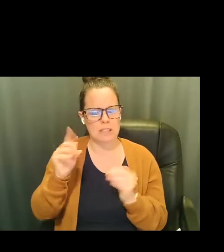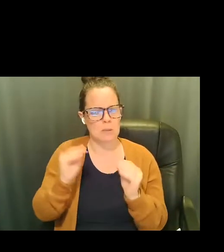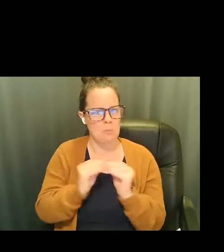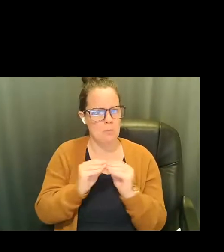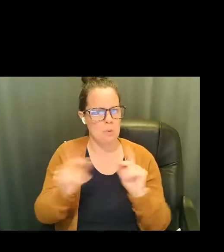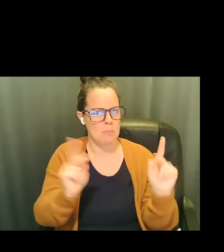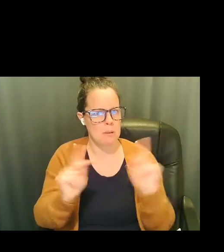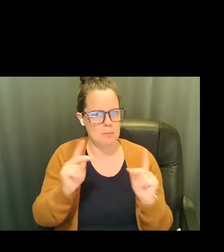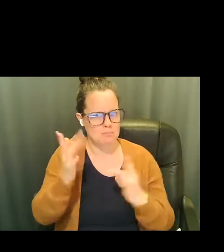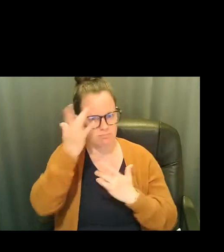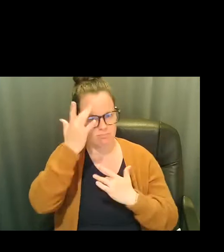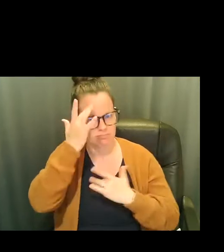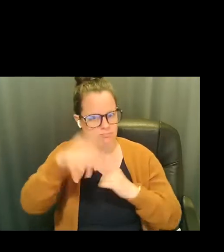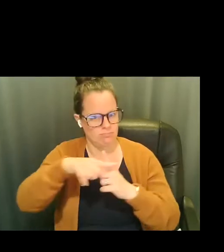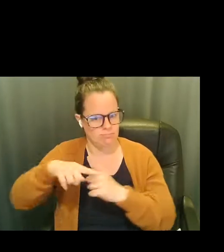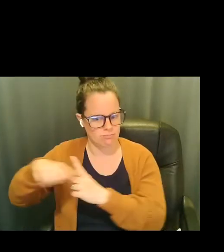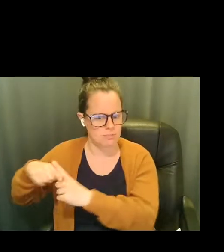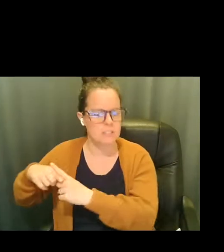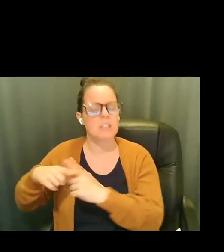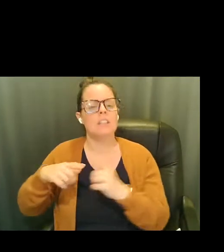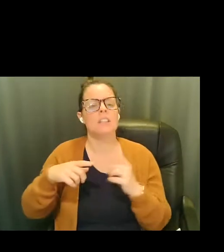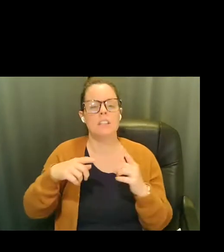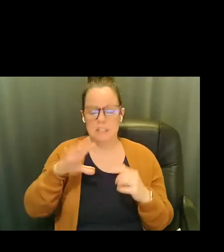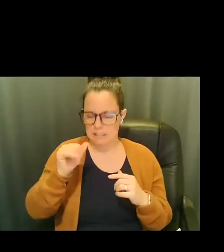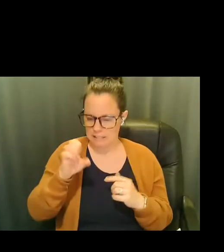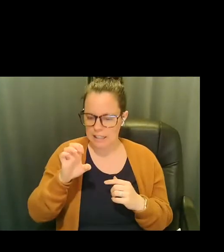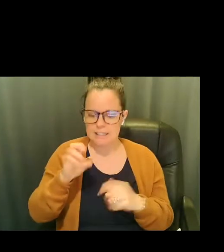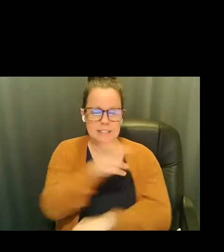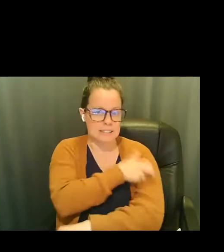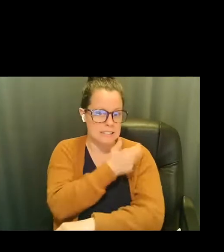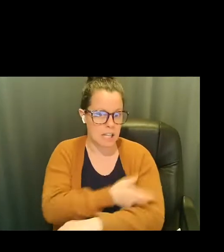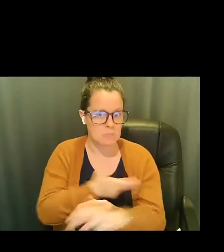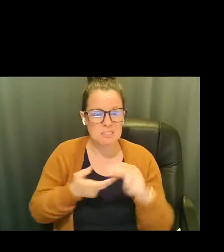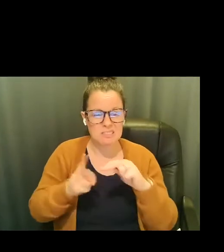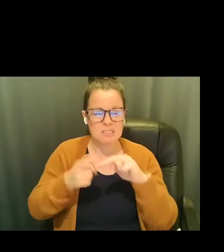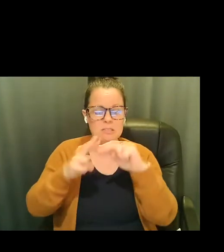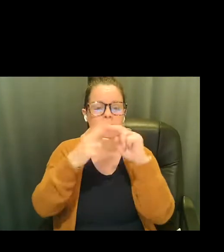and hospitalizations are rising. We know there are more contagious